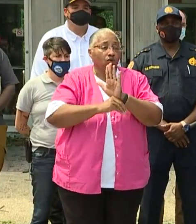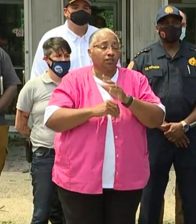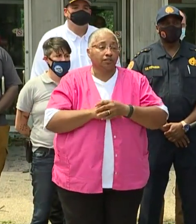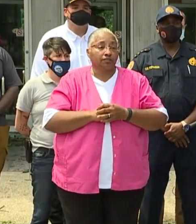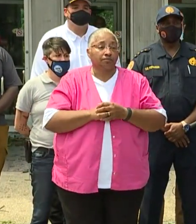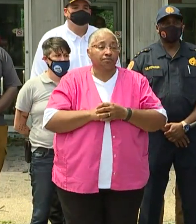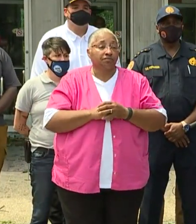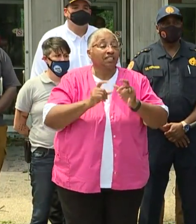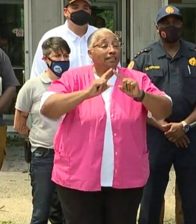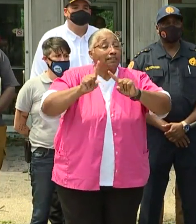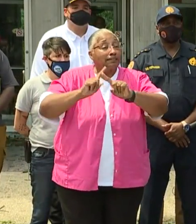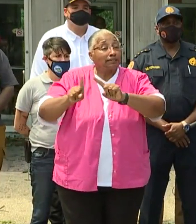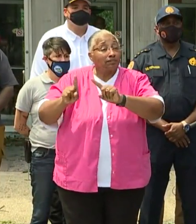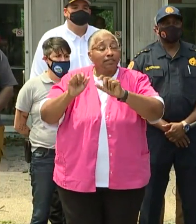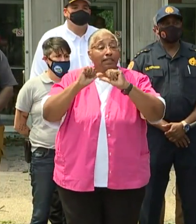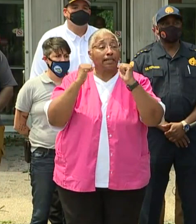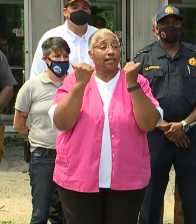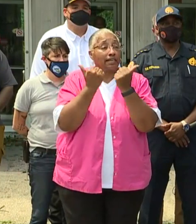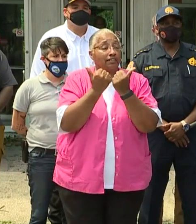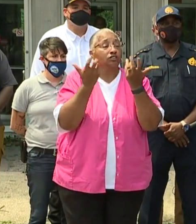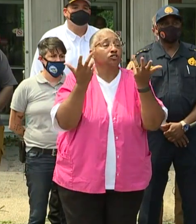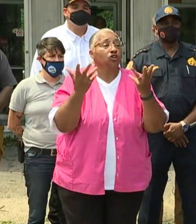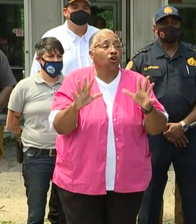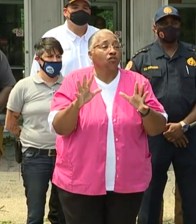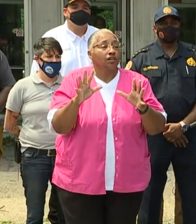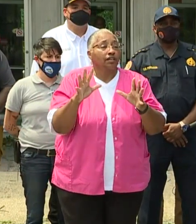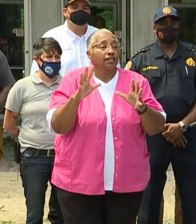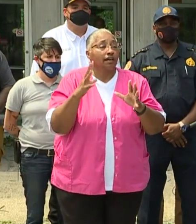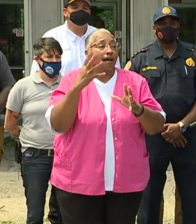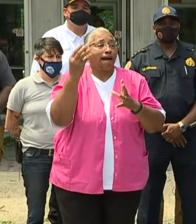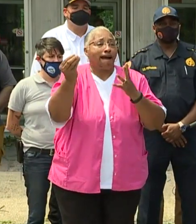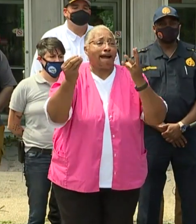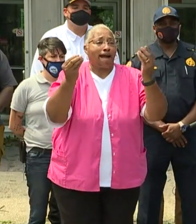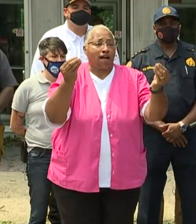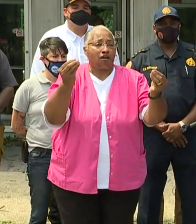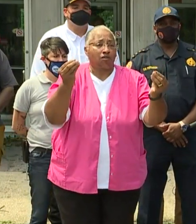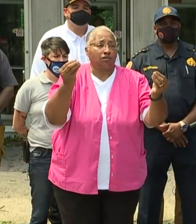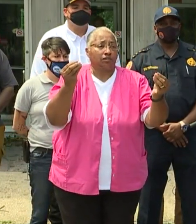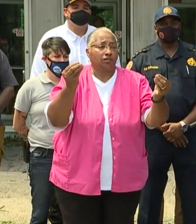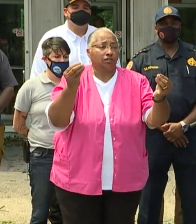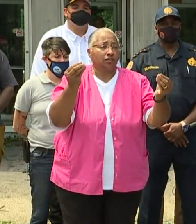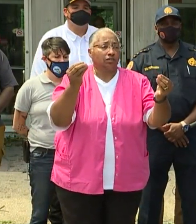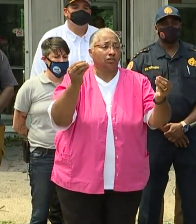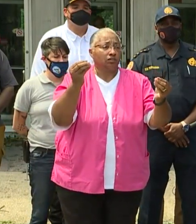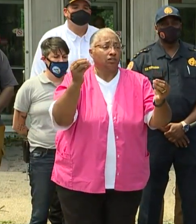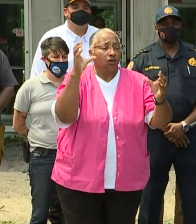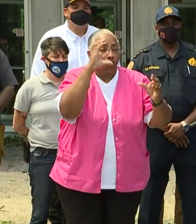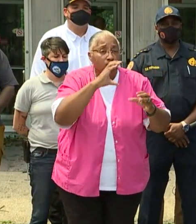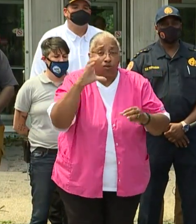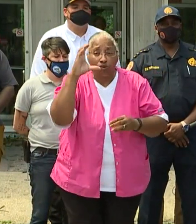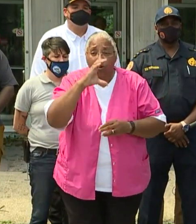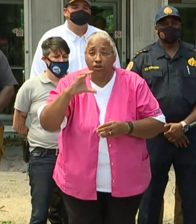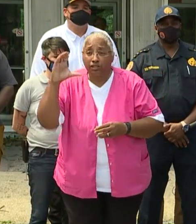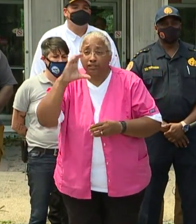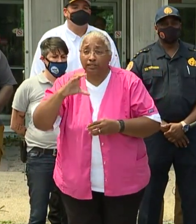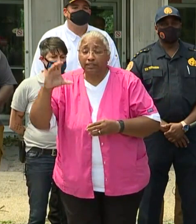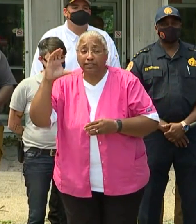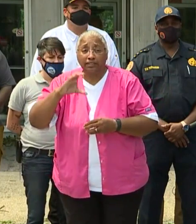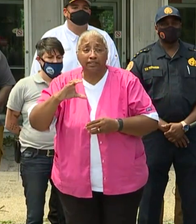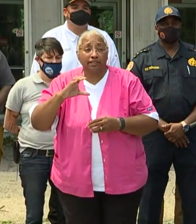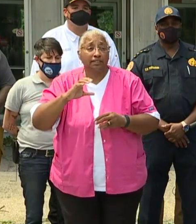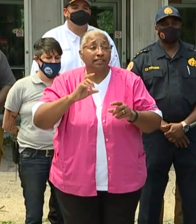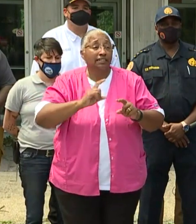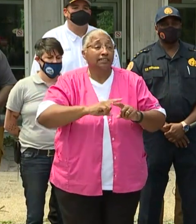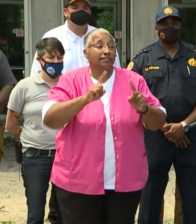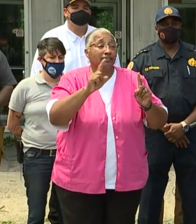City agencies have been out since daybreak. They're going block by block,